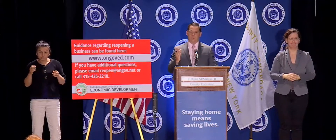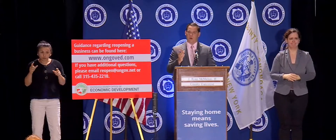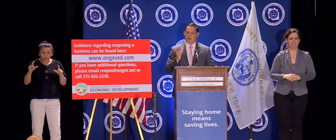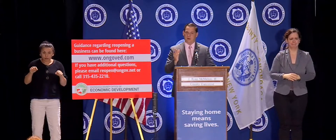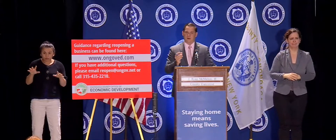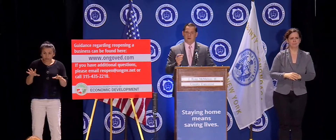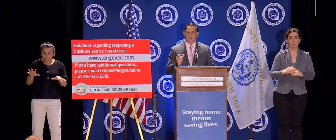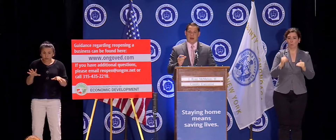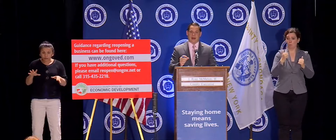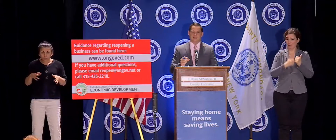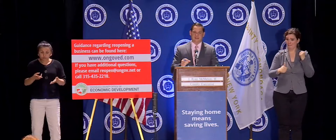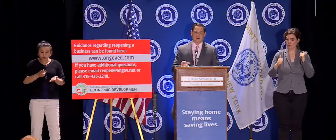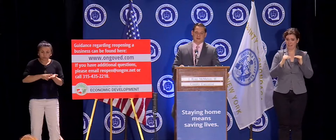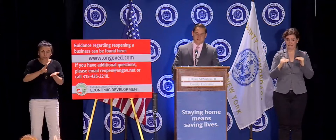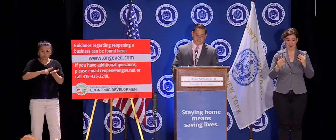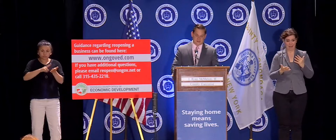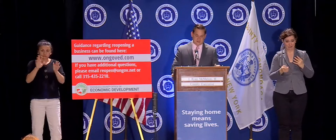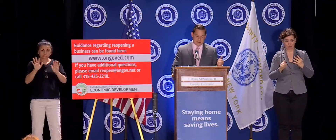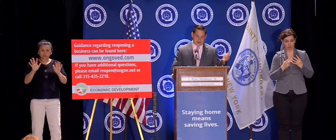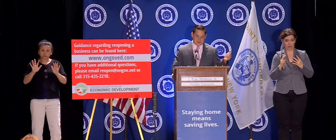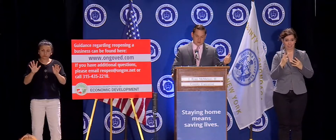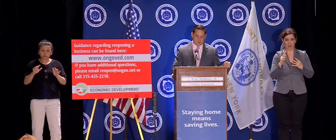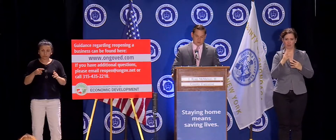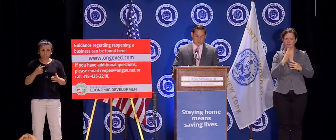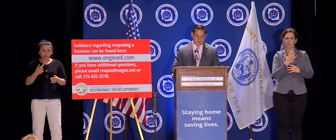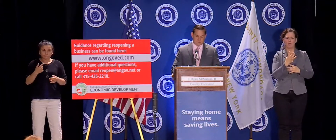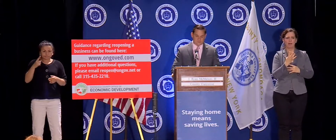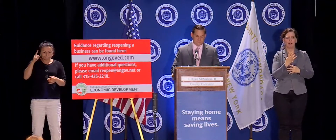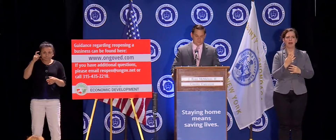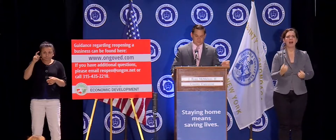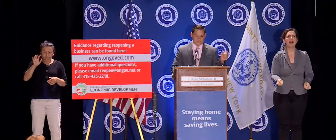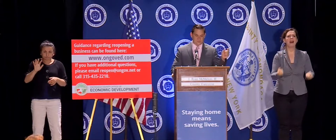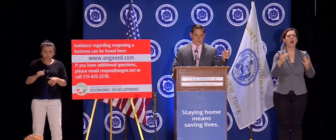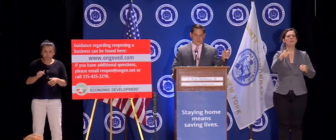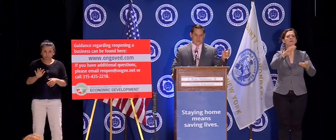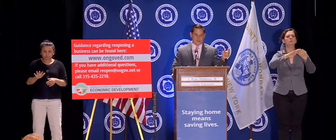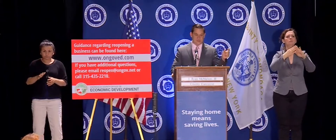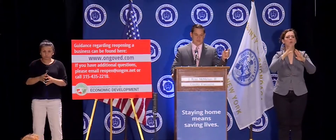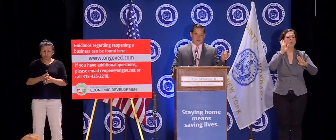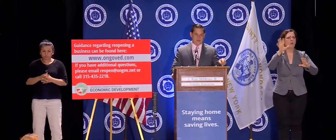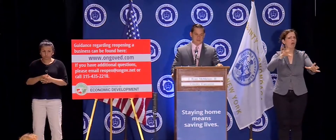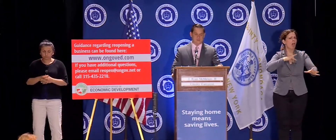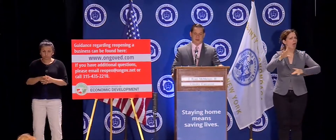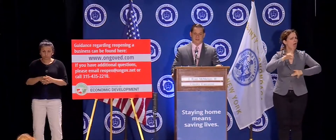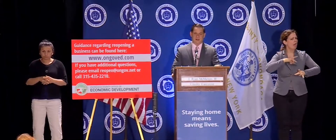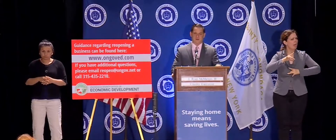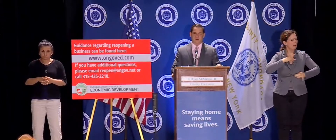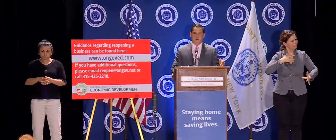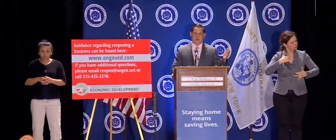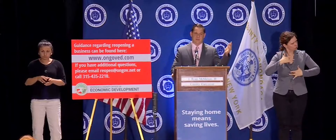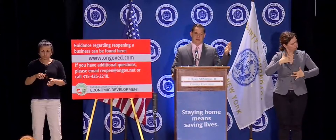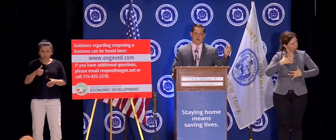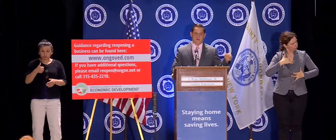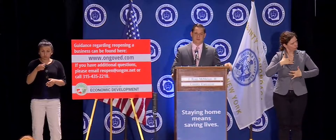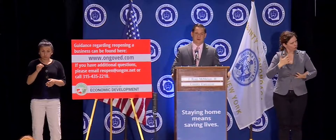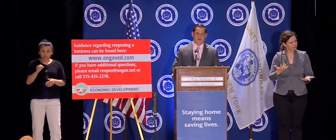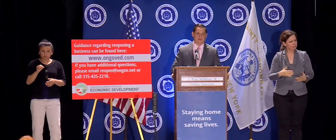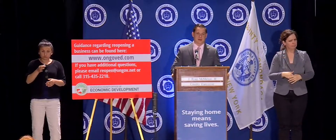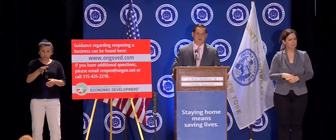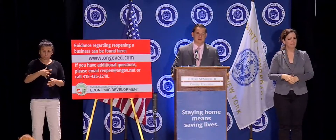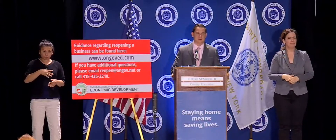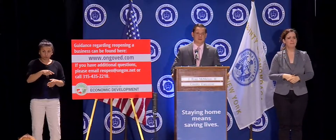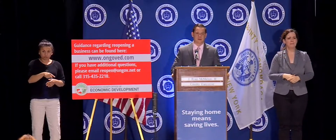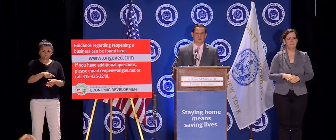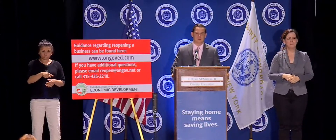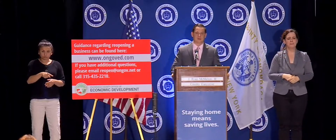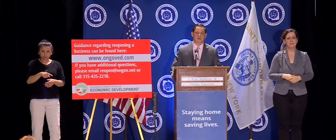That's more what I see out of this, not so much the 60 cases by itself, because we got back almost 1,000